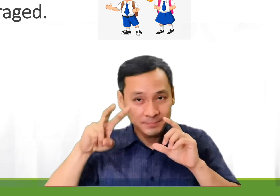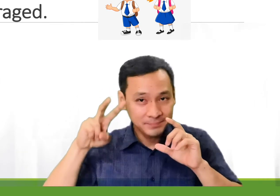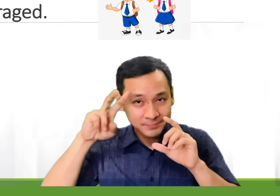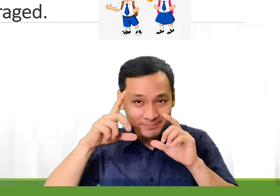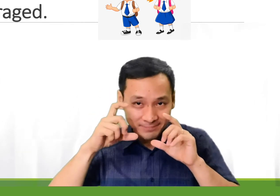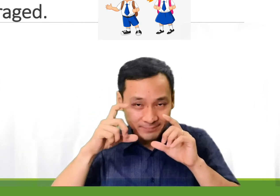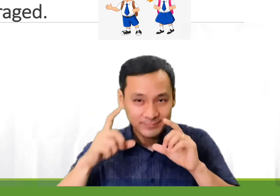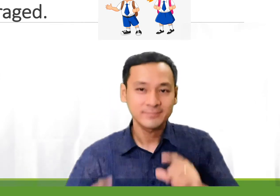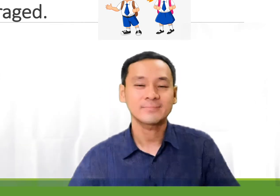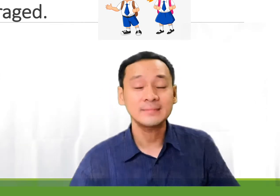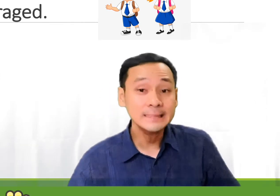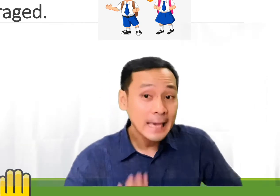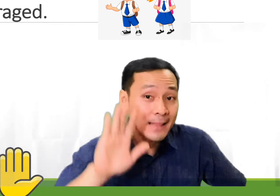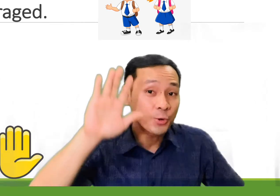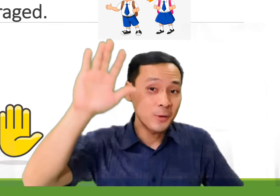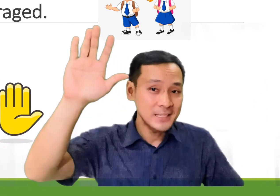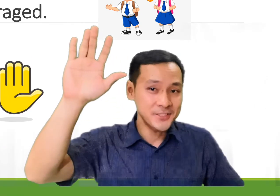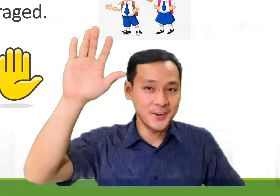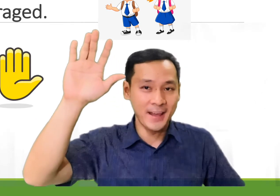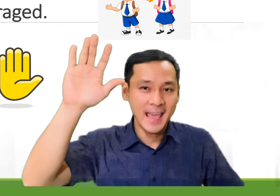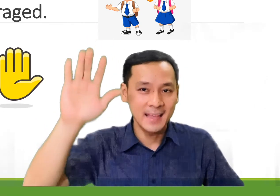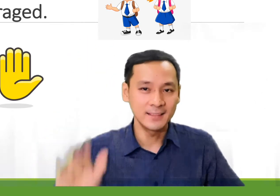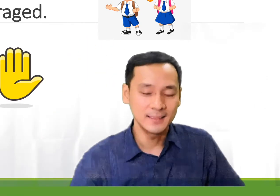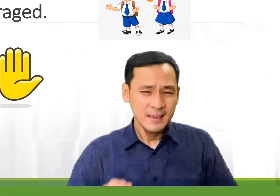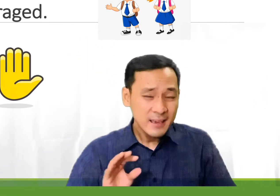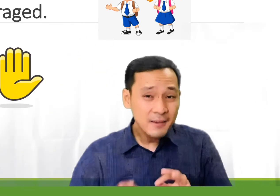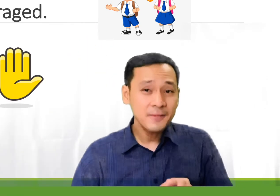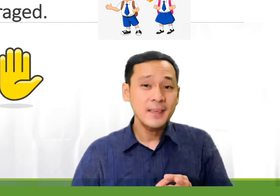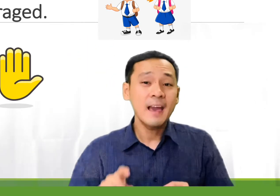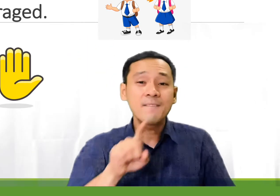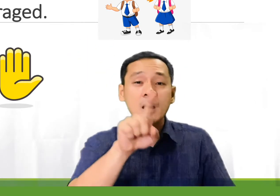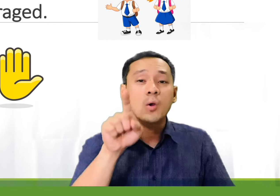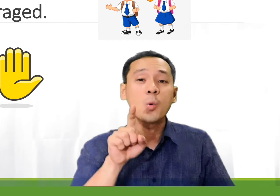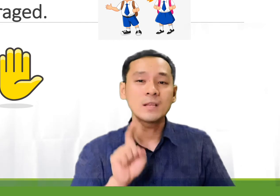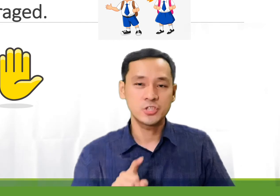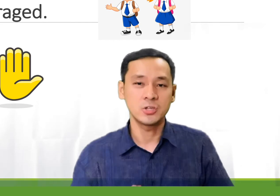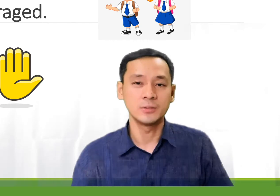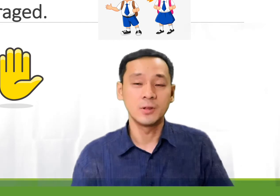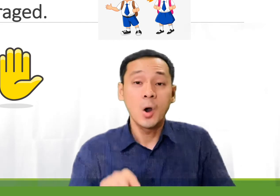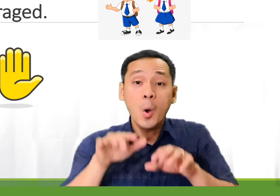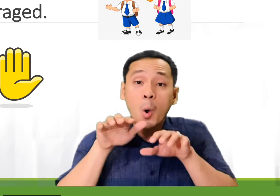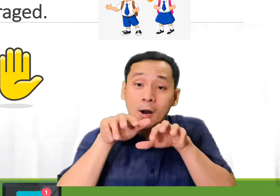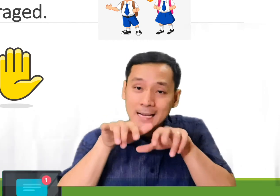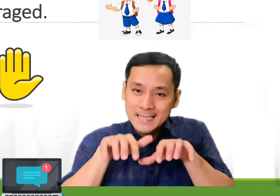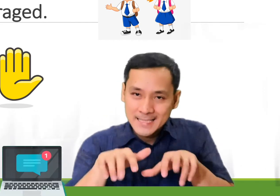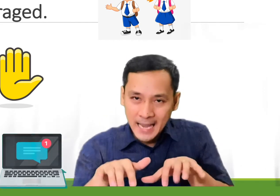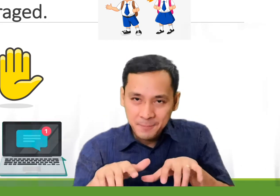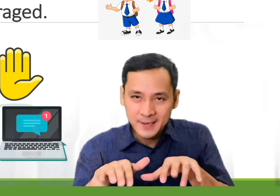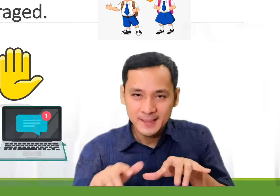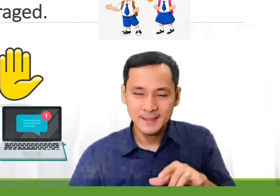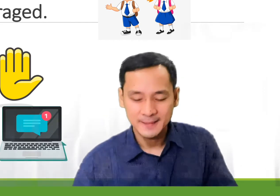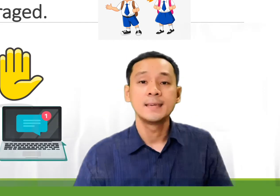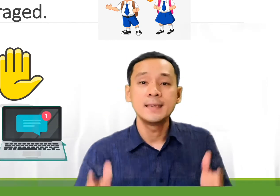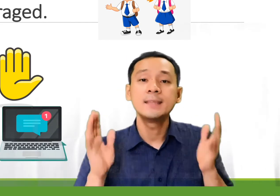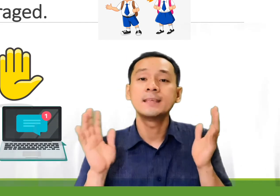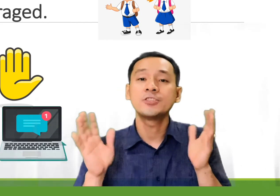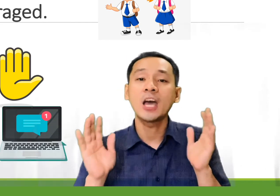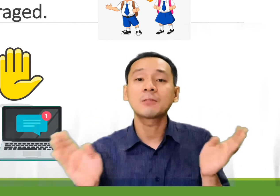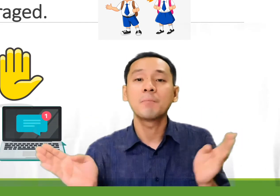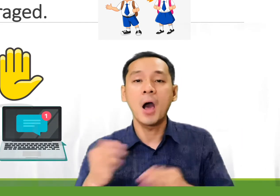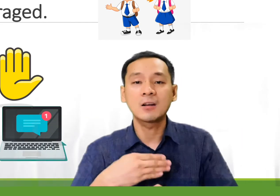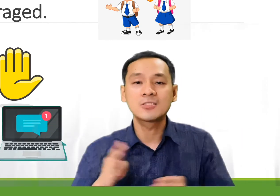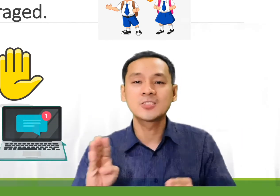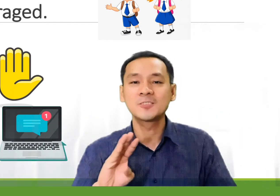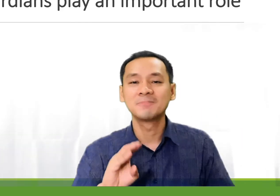camera and raise their hand if they have a question or type it in the